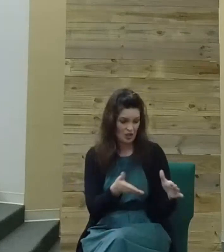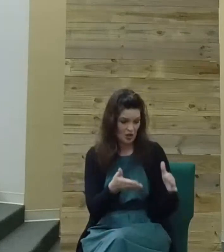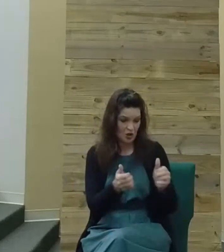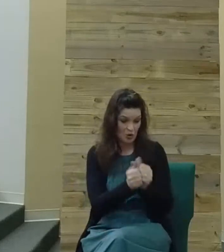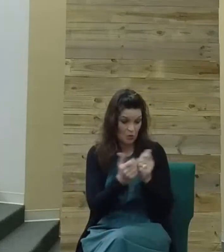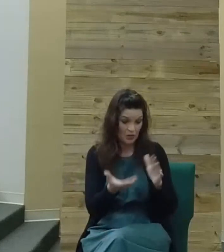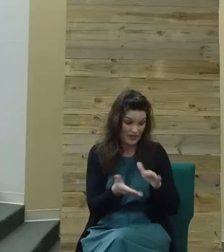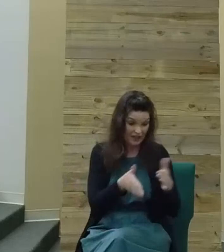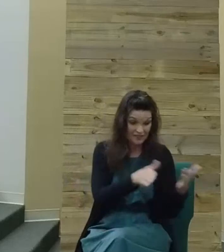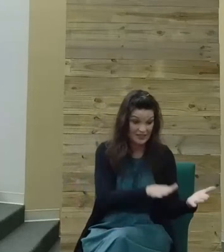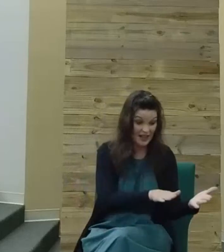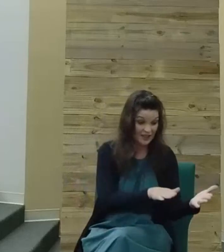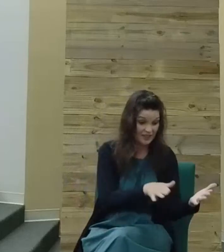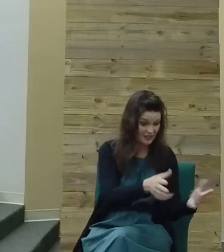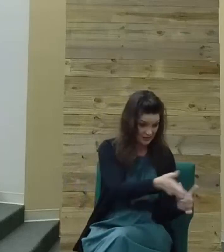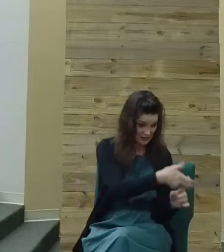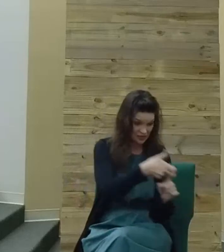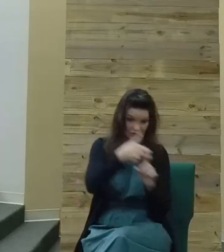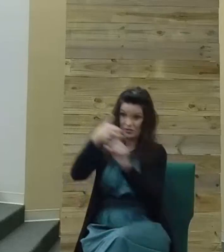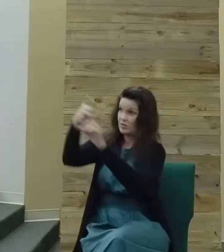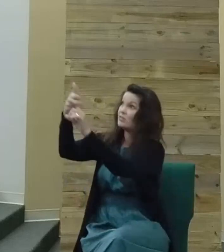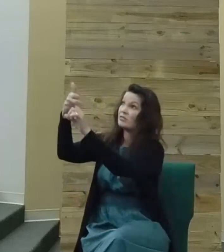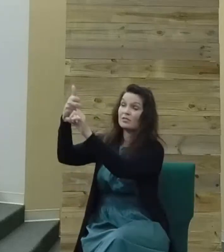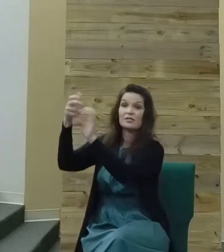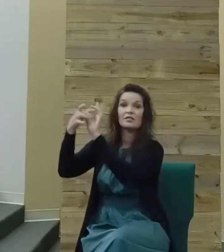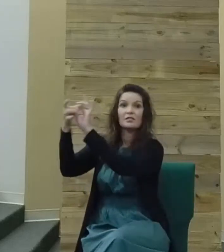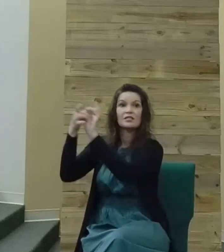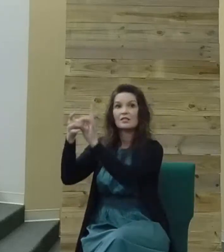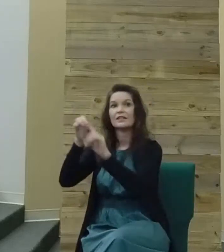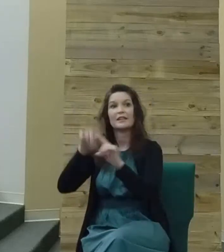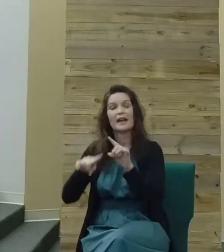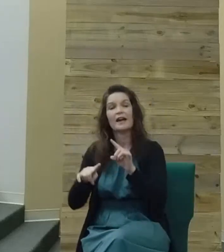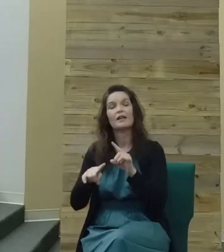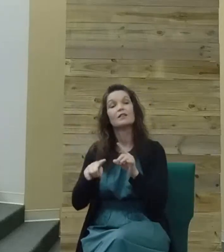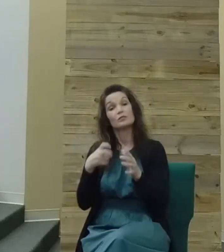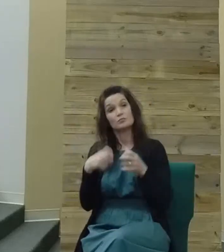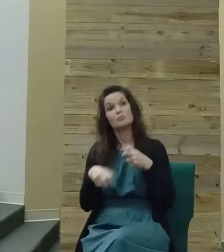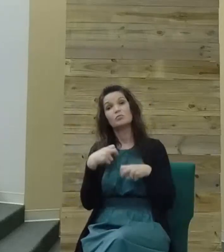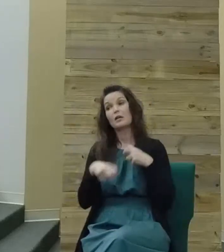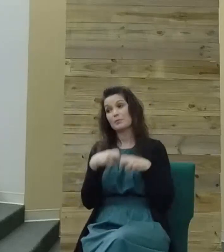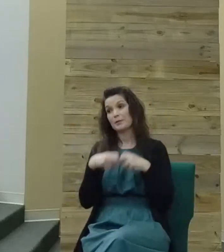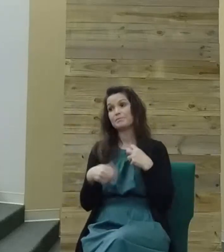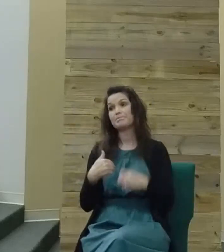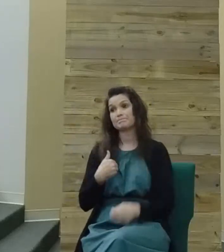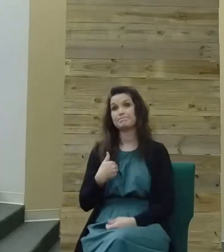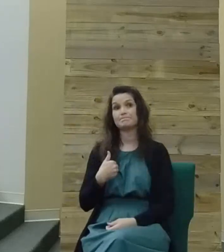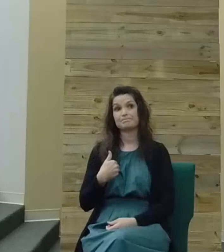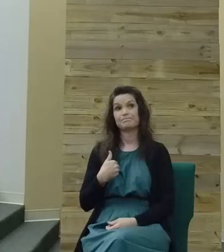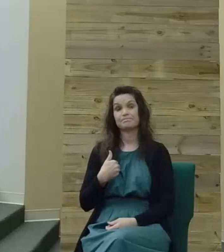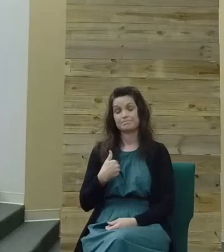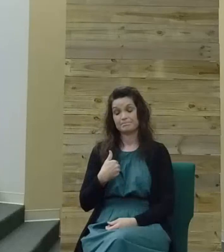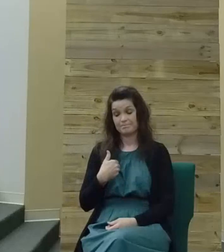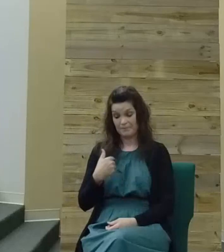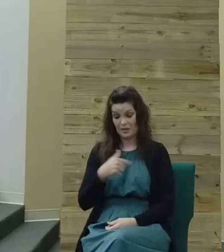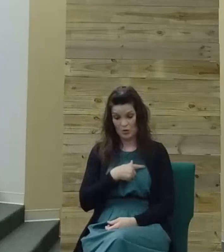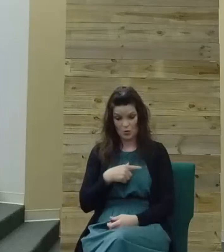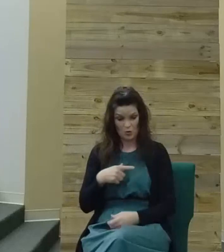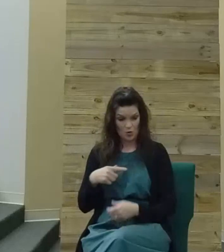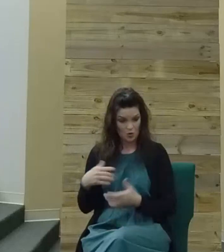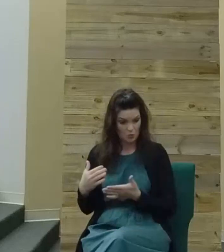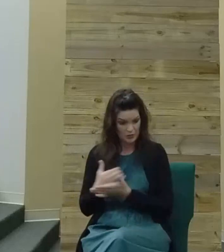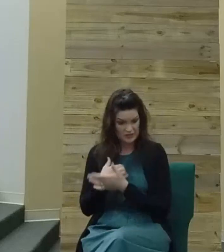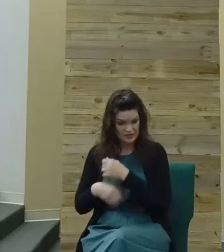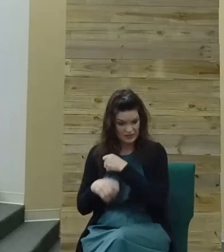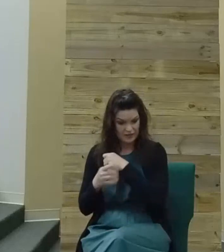death, he can't bring me, he can't bring you back into a relationship with him. So we have a problem. We